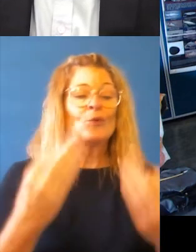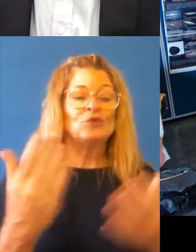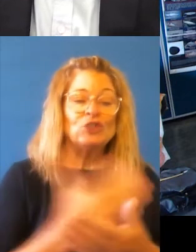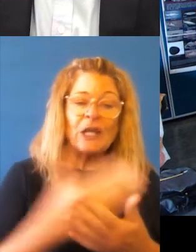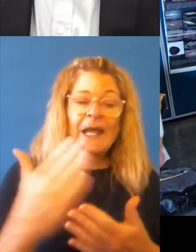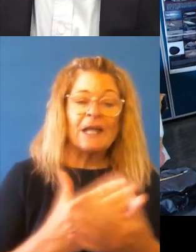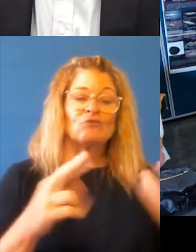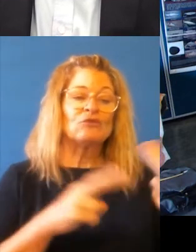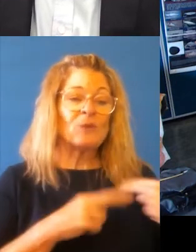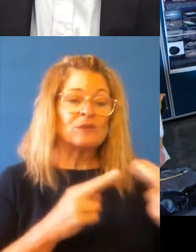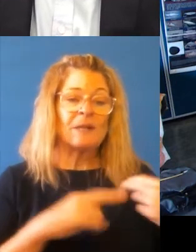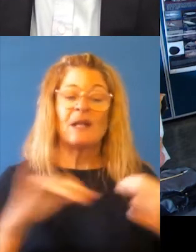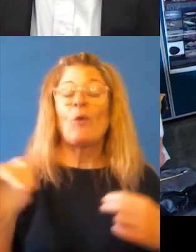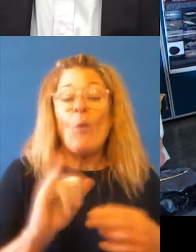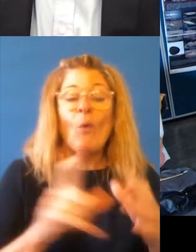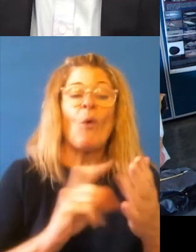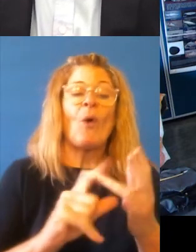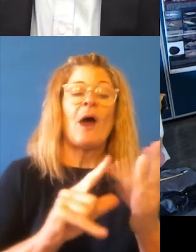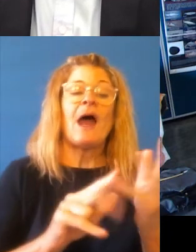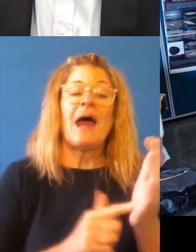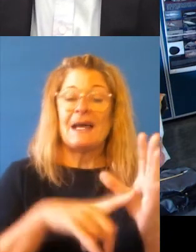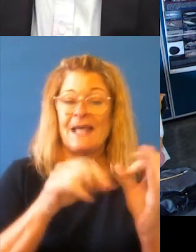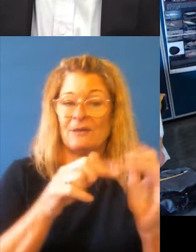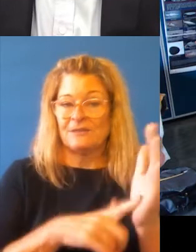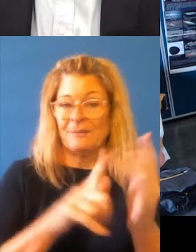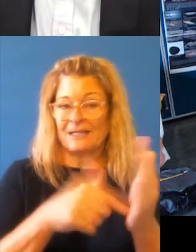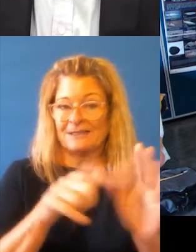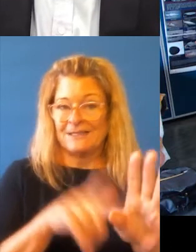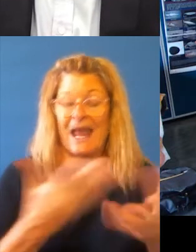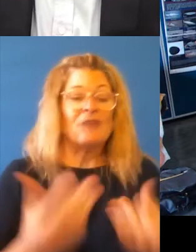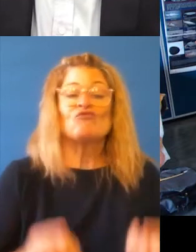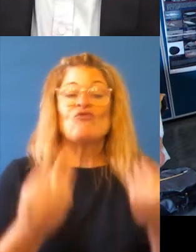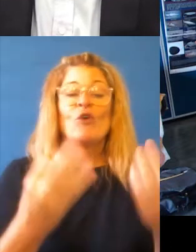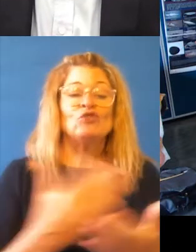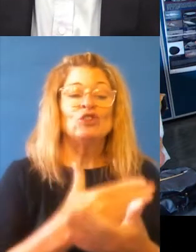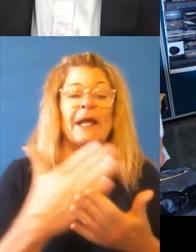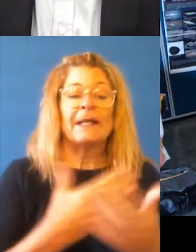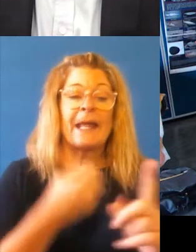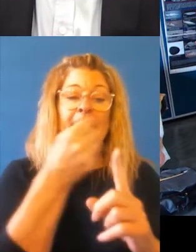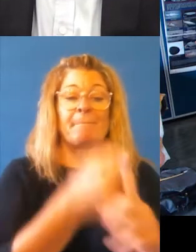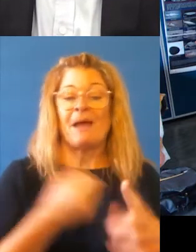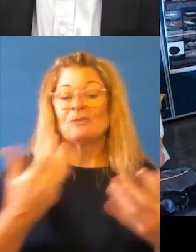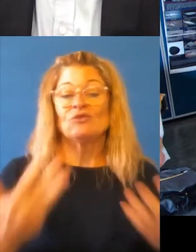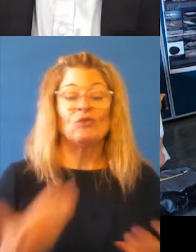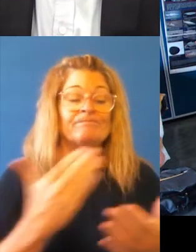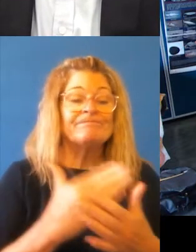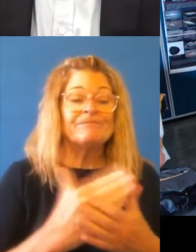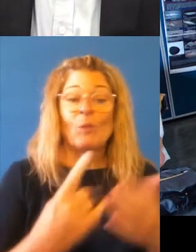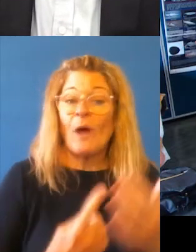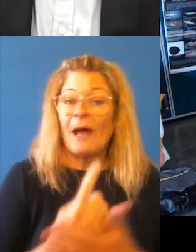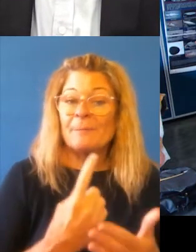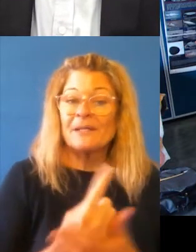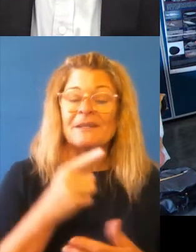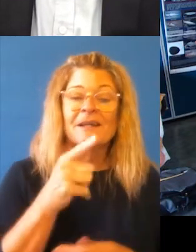or accountability, and no shared impact. And as a result, there were only